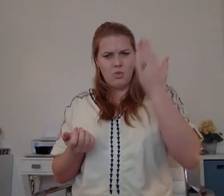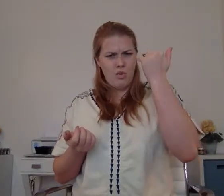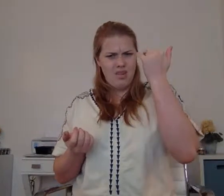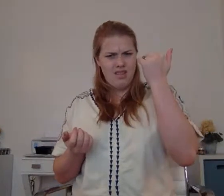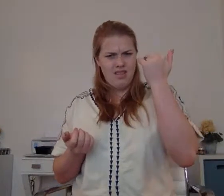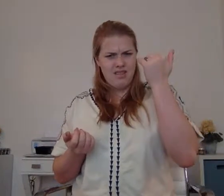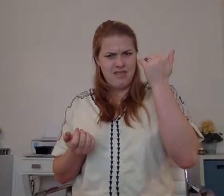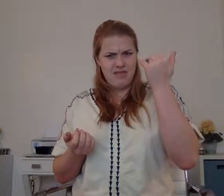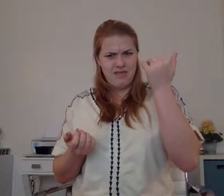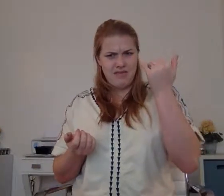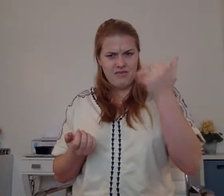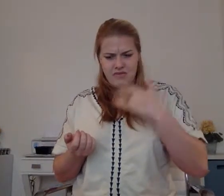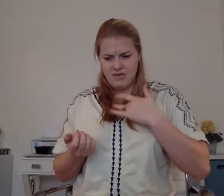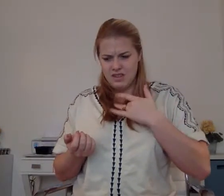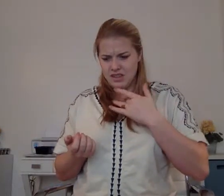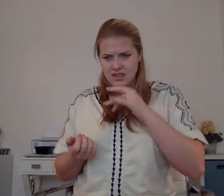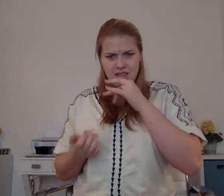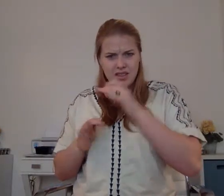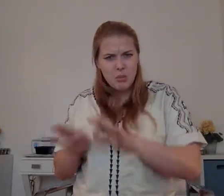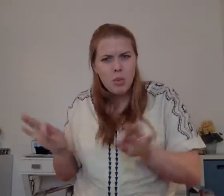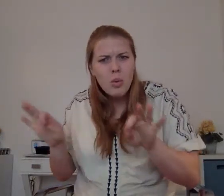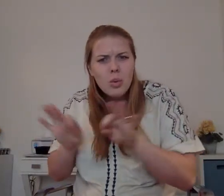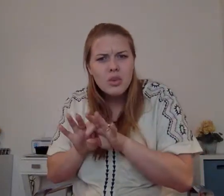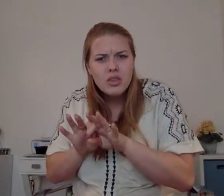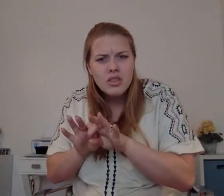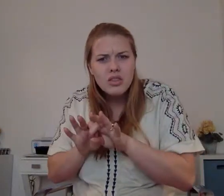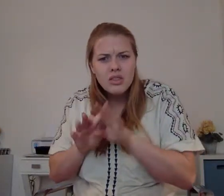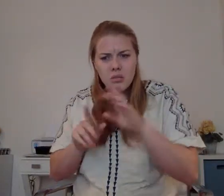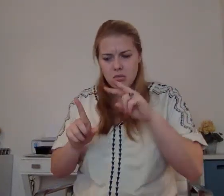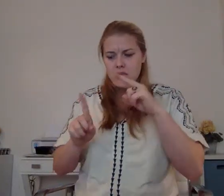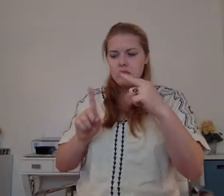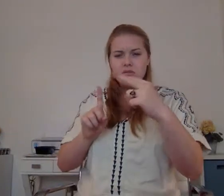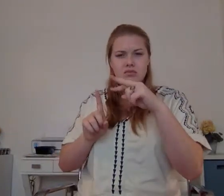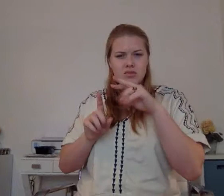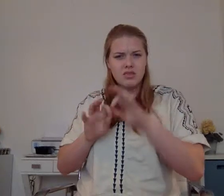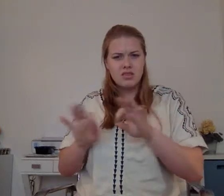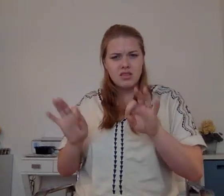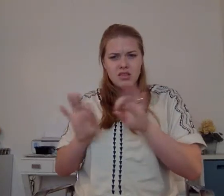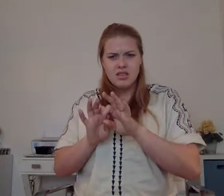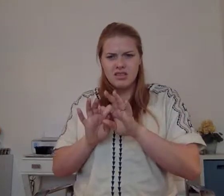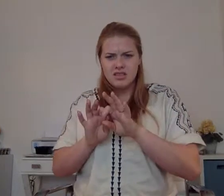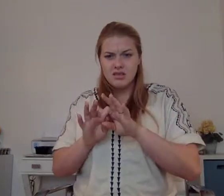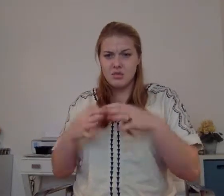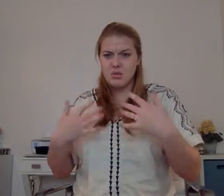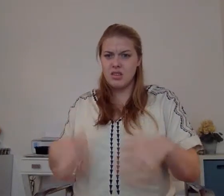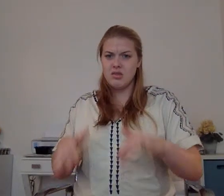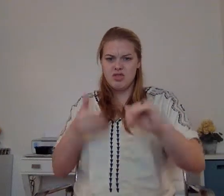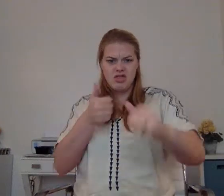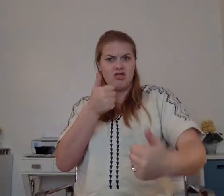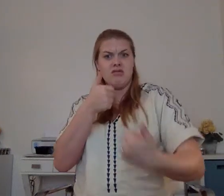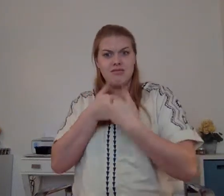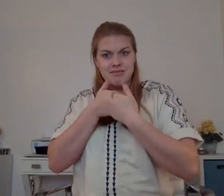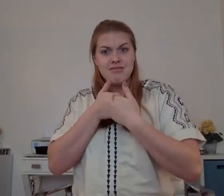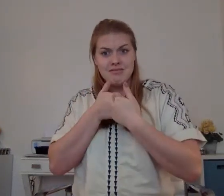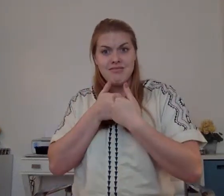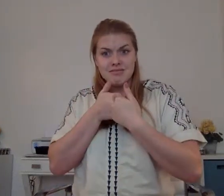underestimate feelings and perceptions? I think it's going to be one of our biggest intellectual challenges because